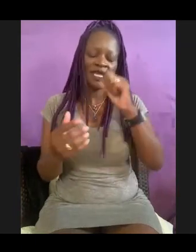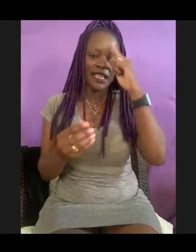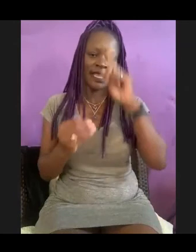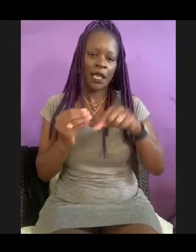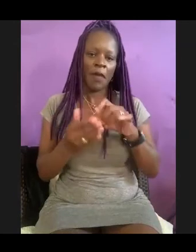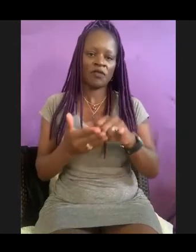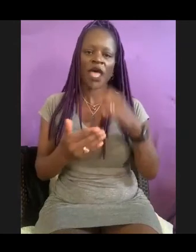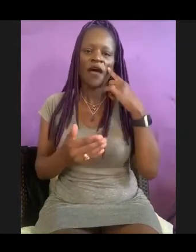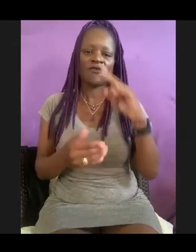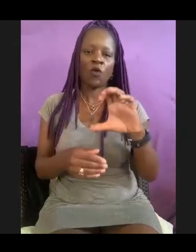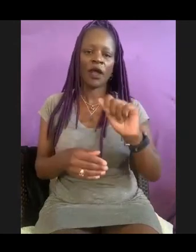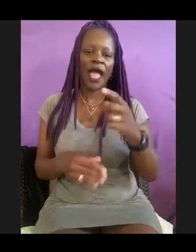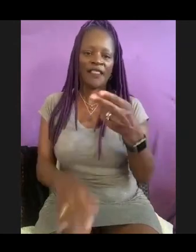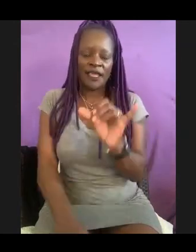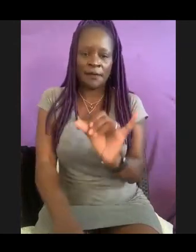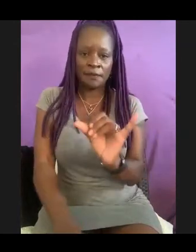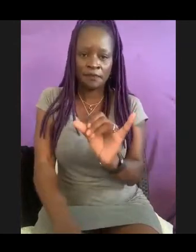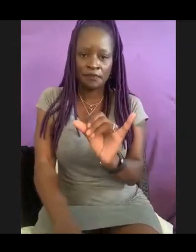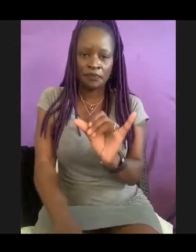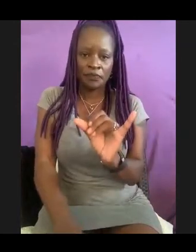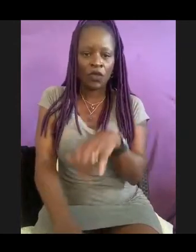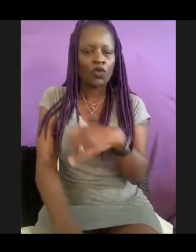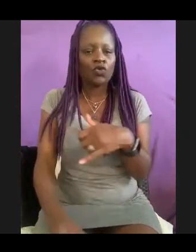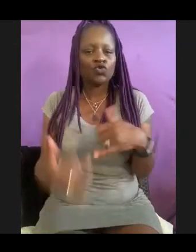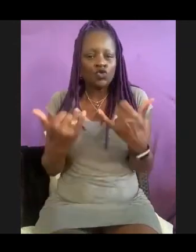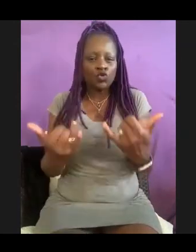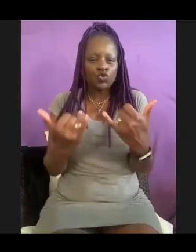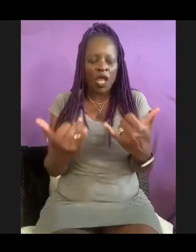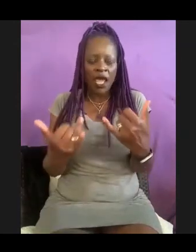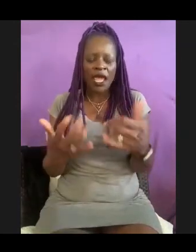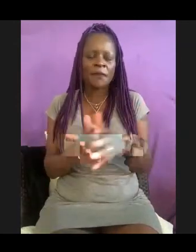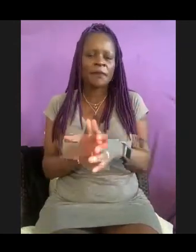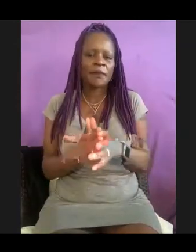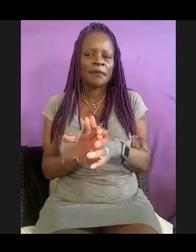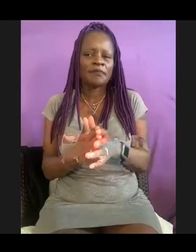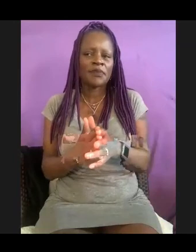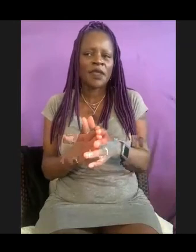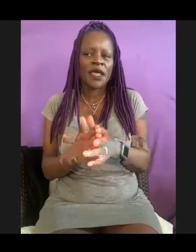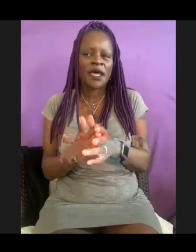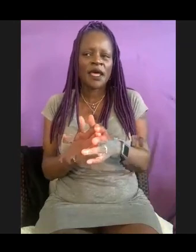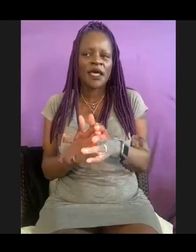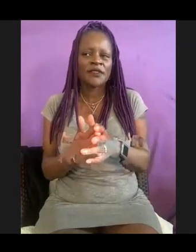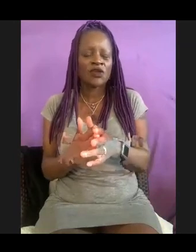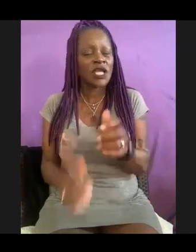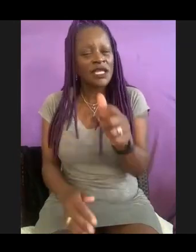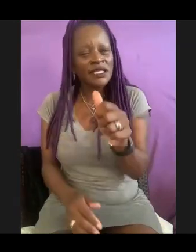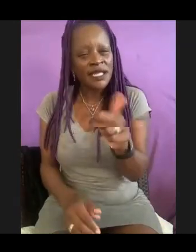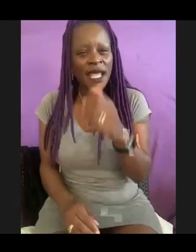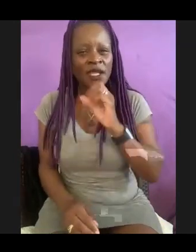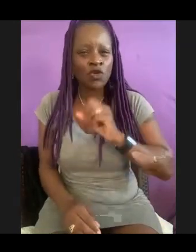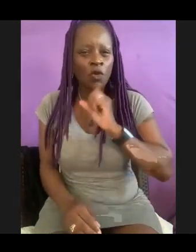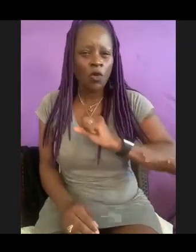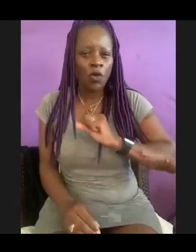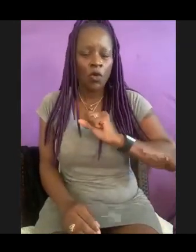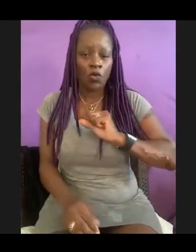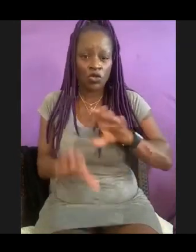Today, I'm here to talk about the 10-year-old child who has